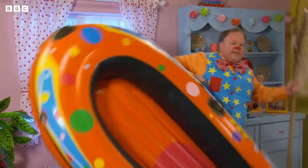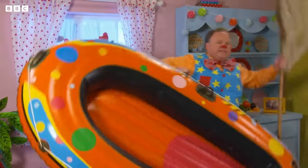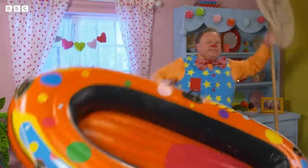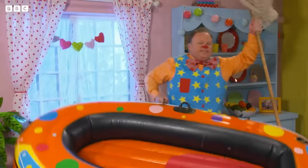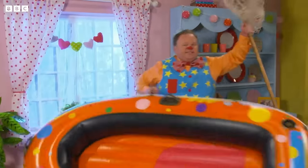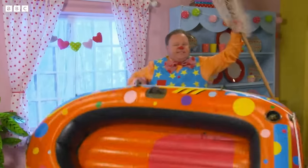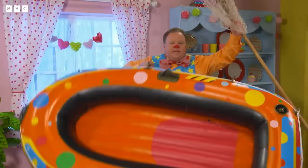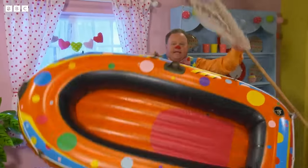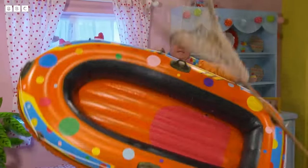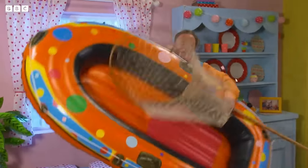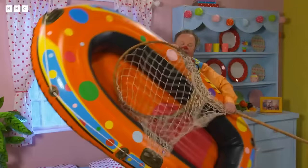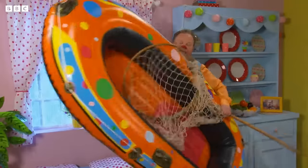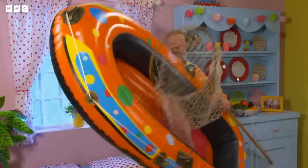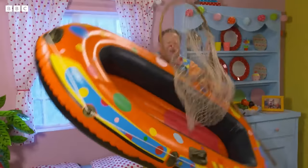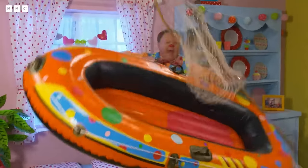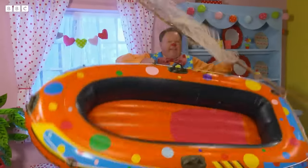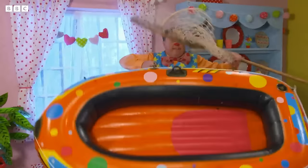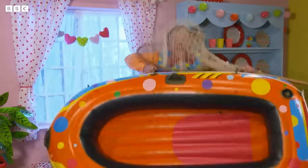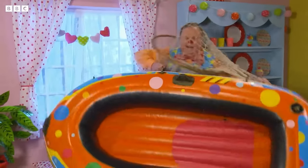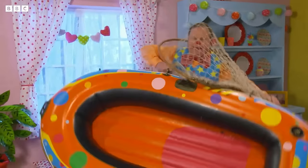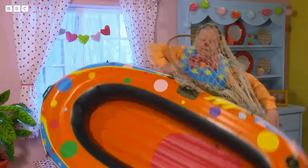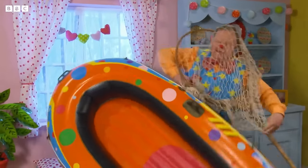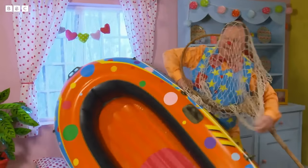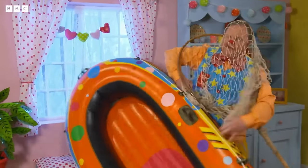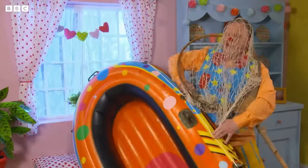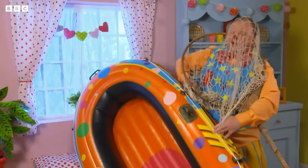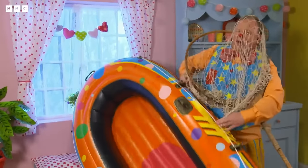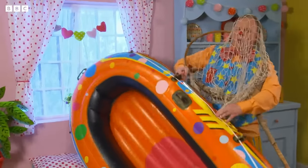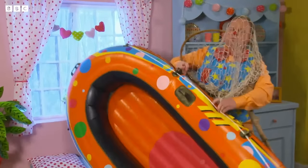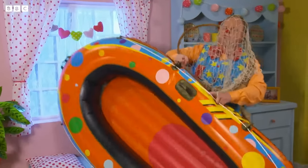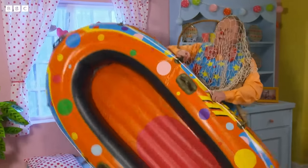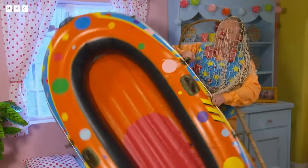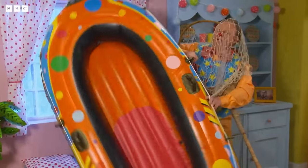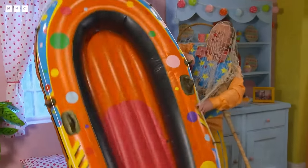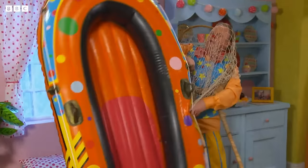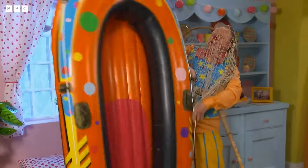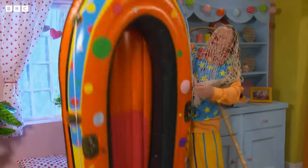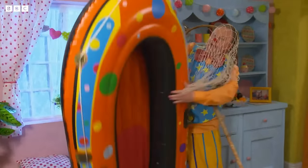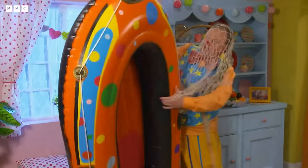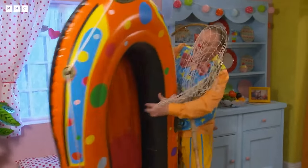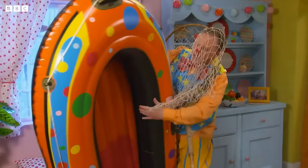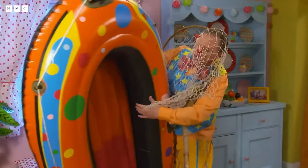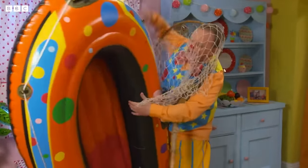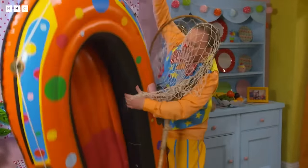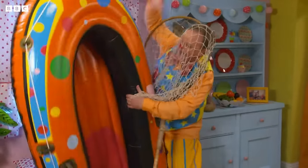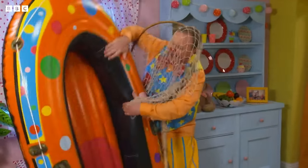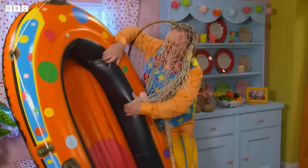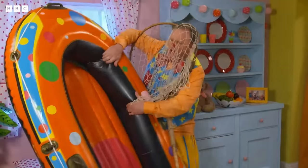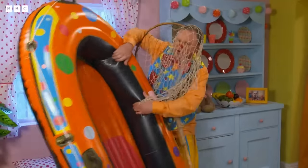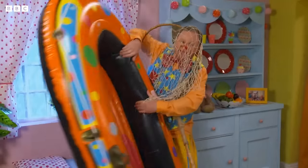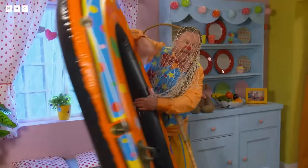fishing, Mr. Tumble. Yes? Please, can you show us a sign for flamingo?